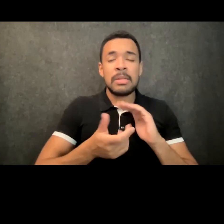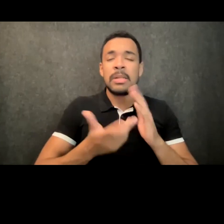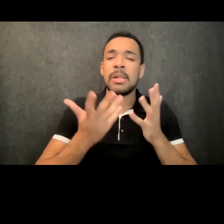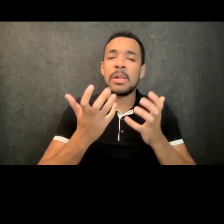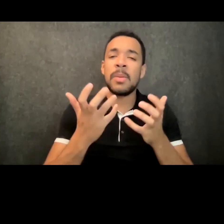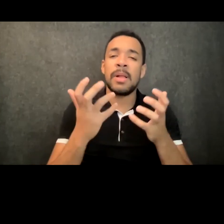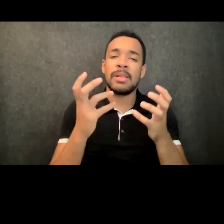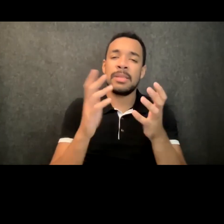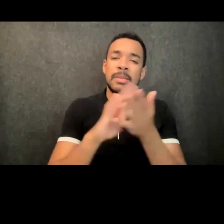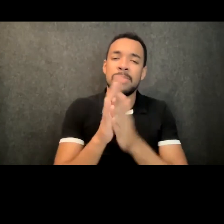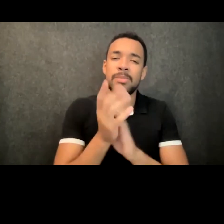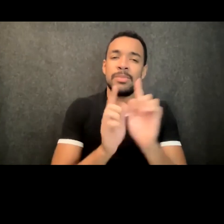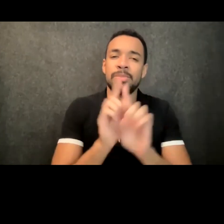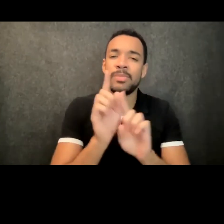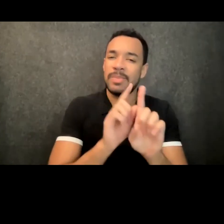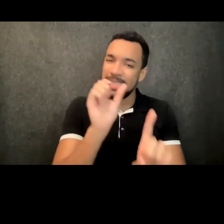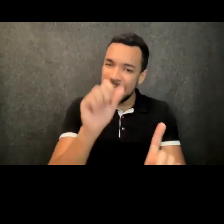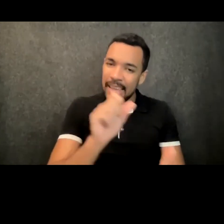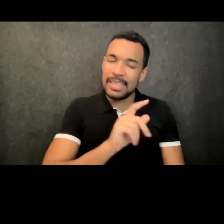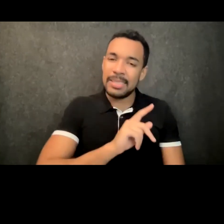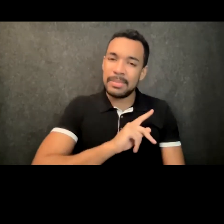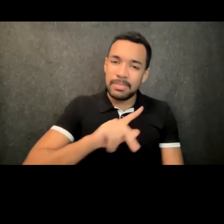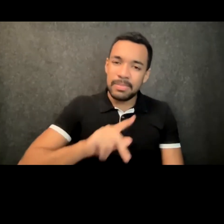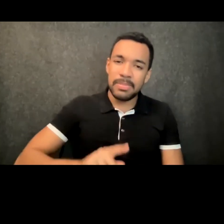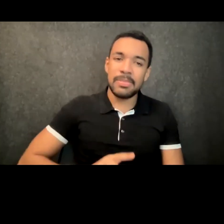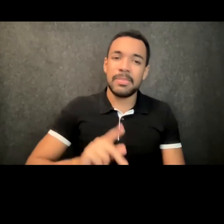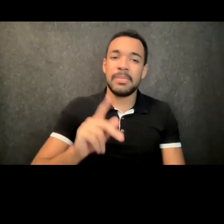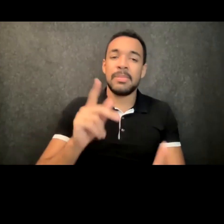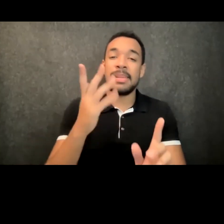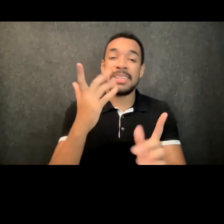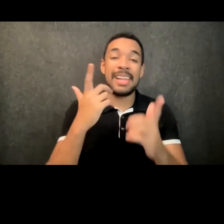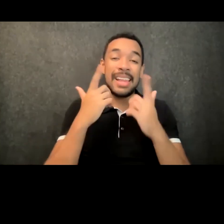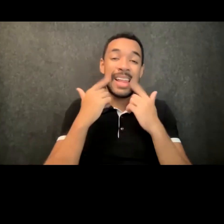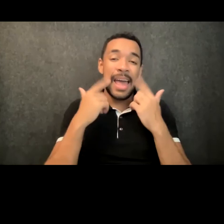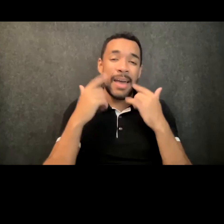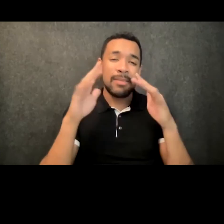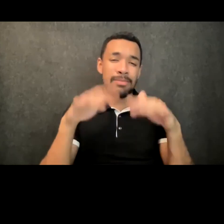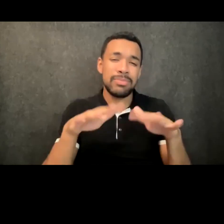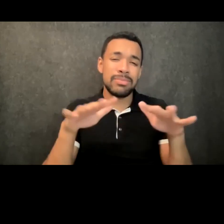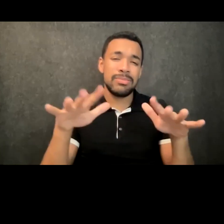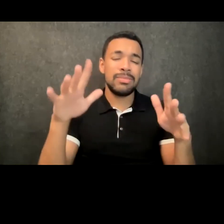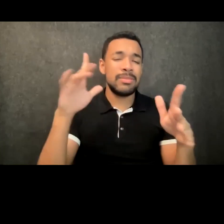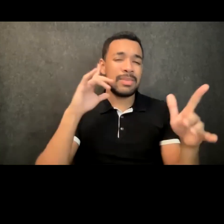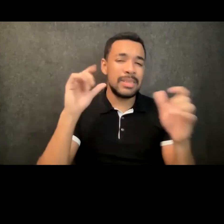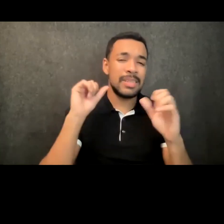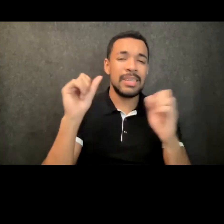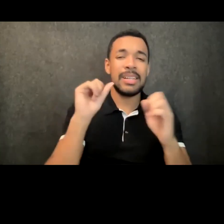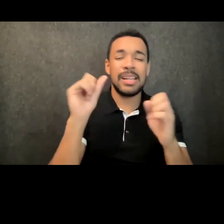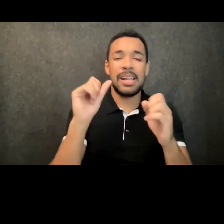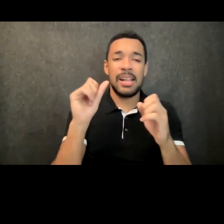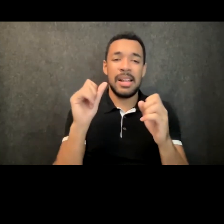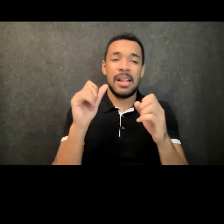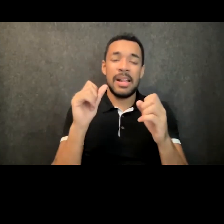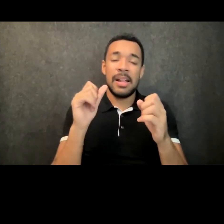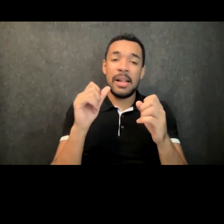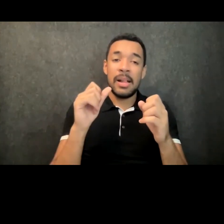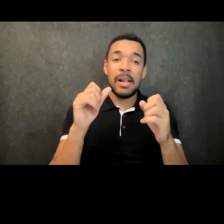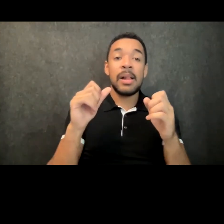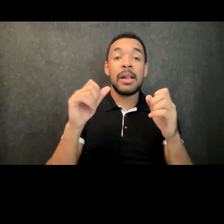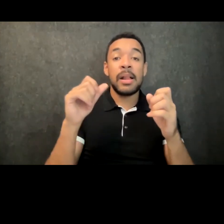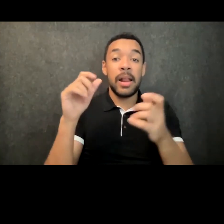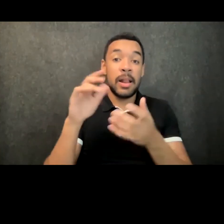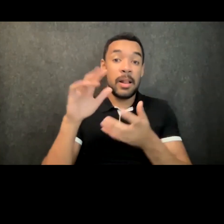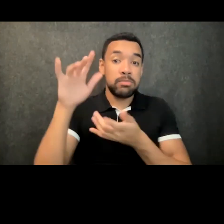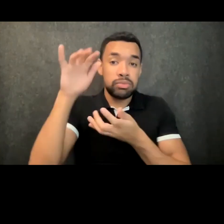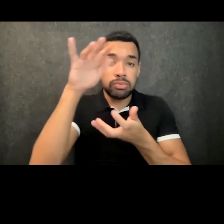royal, instead a prince whose laugh juggernauts rolls over in thunderclap. The mist of him barrels over the hotel